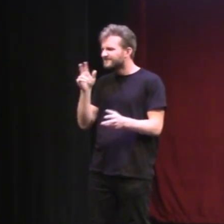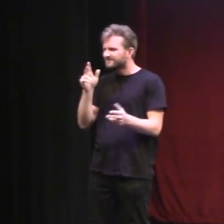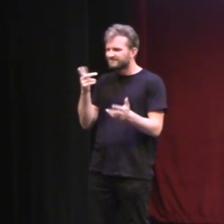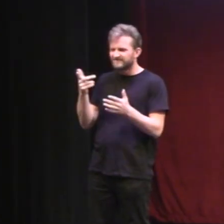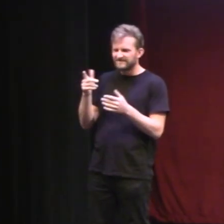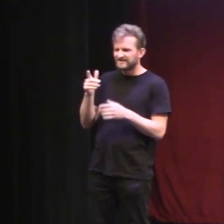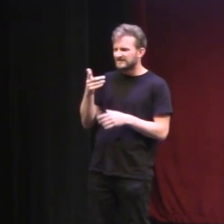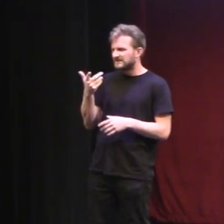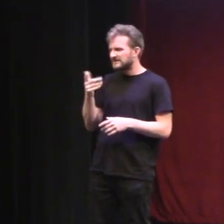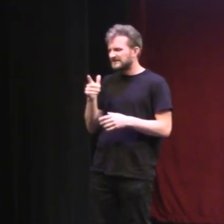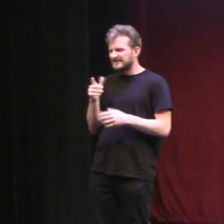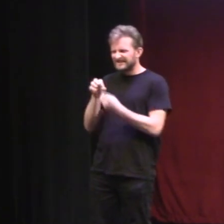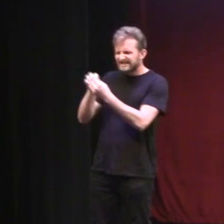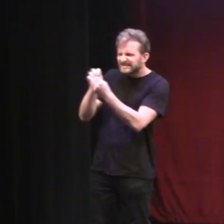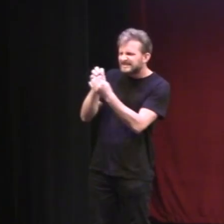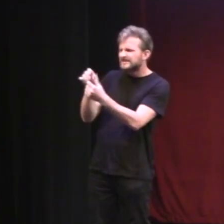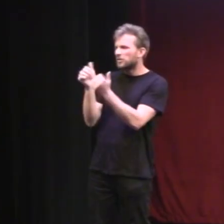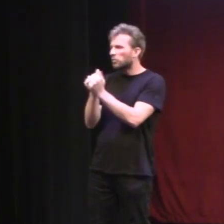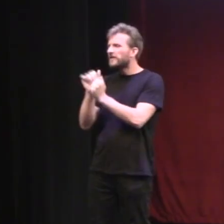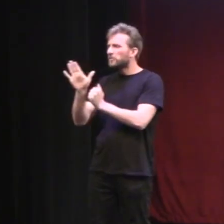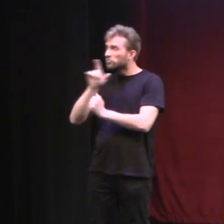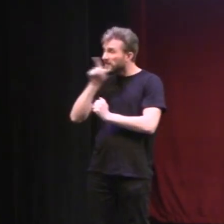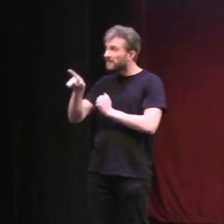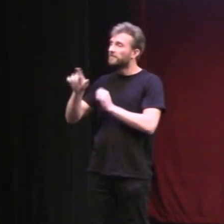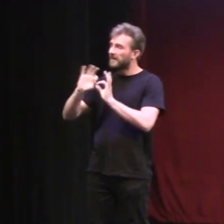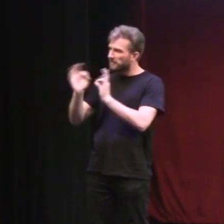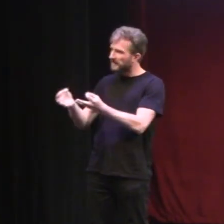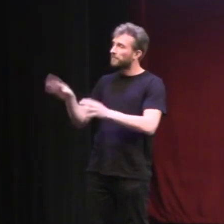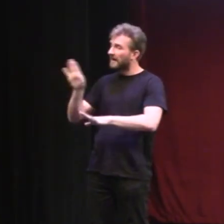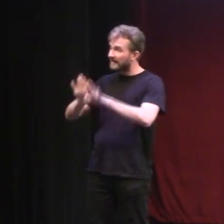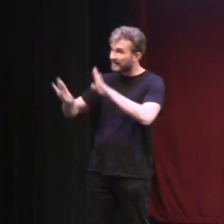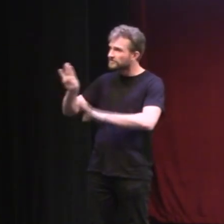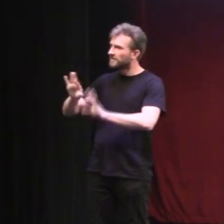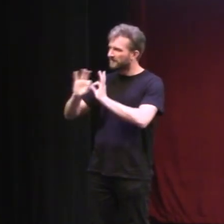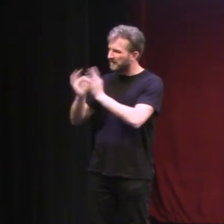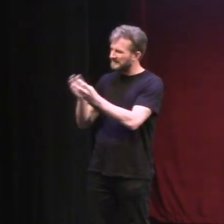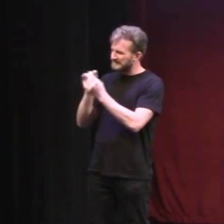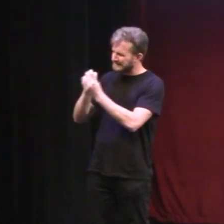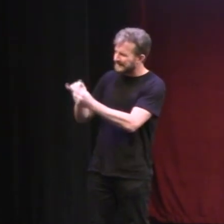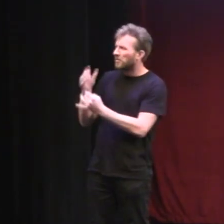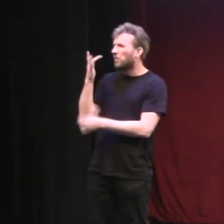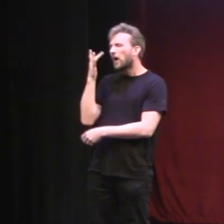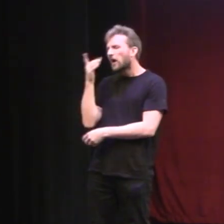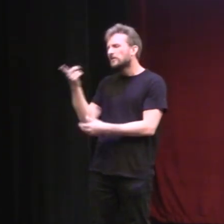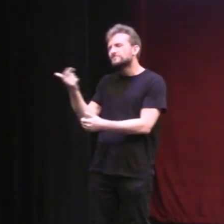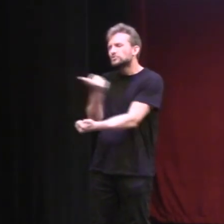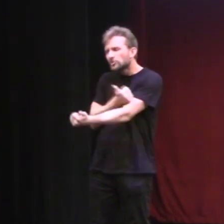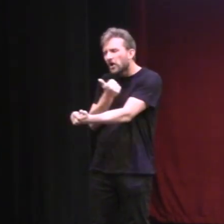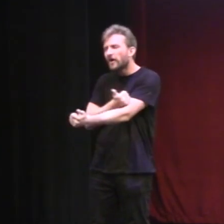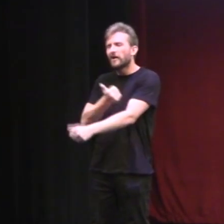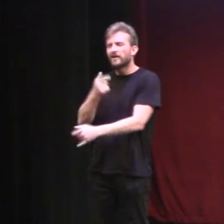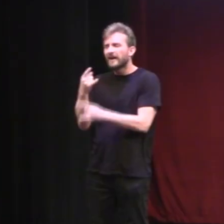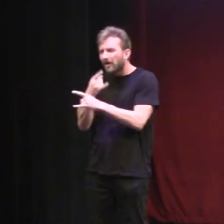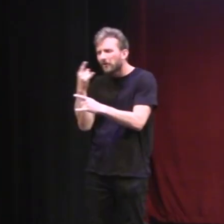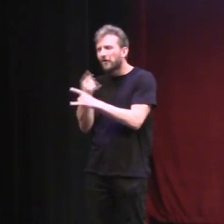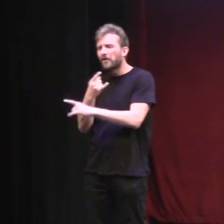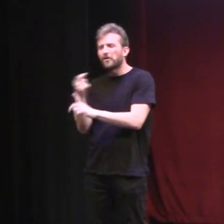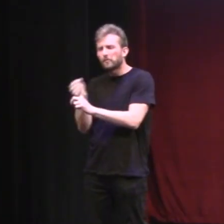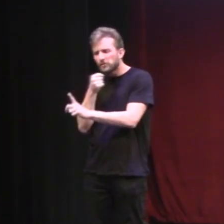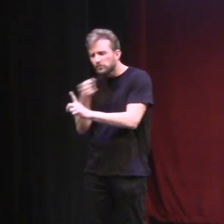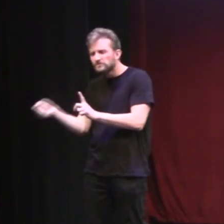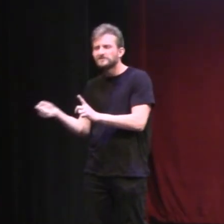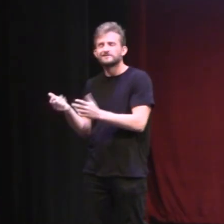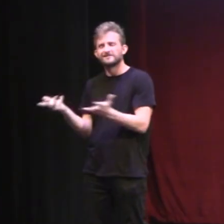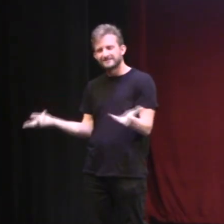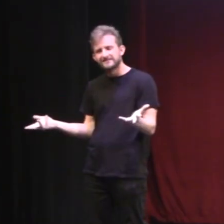their alcoholism, all of that. Does anybody want to try a